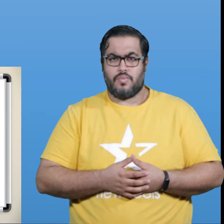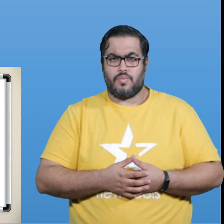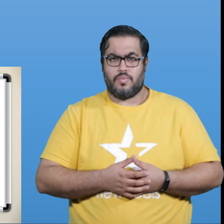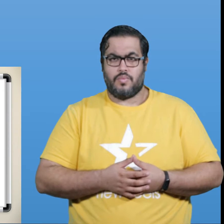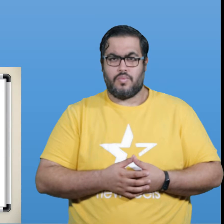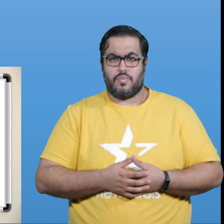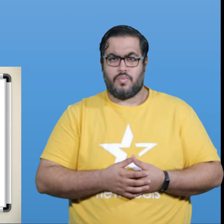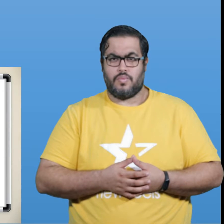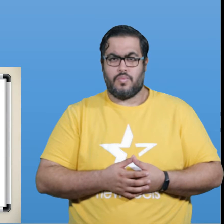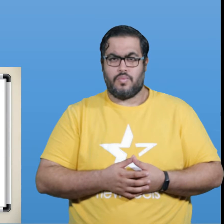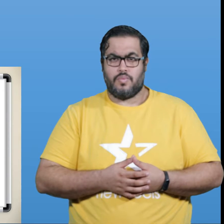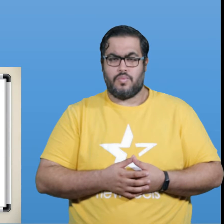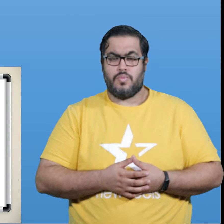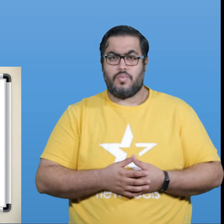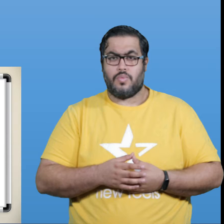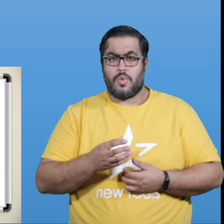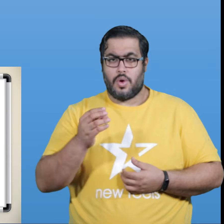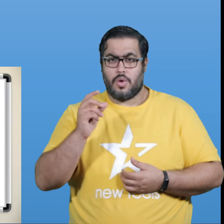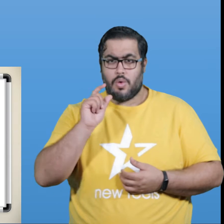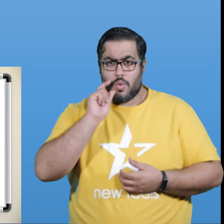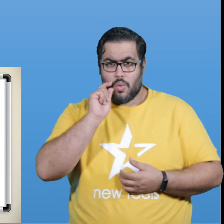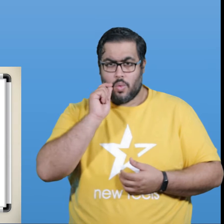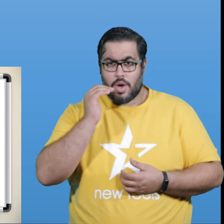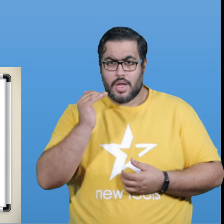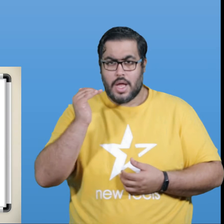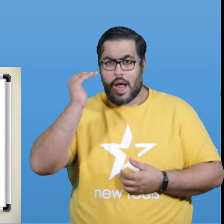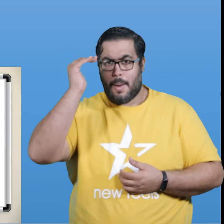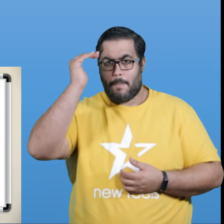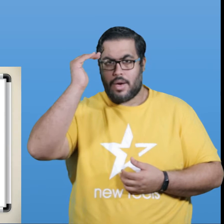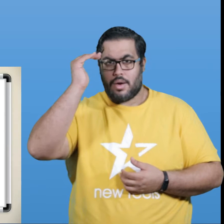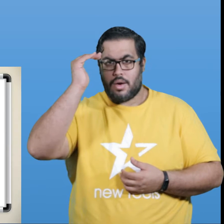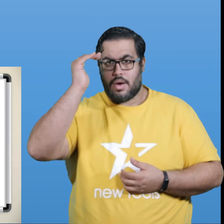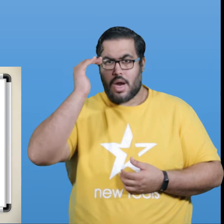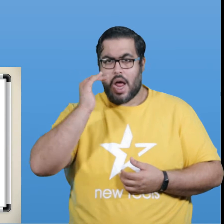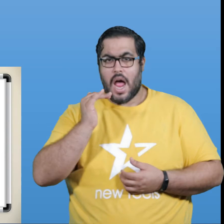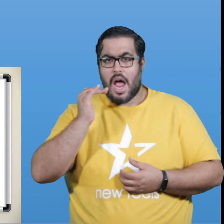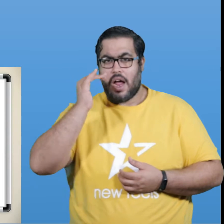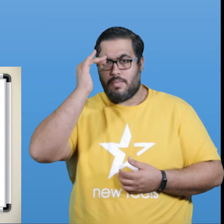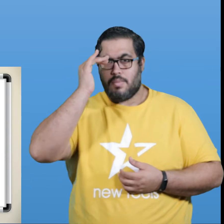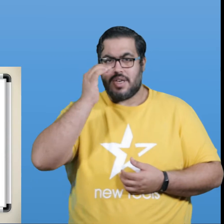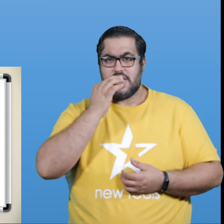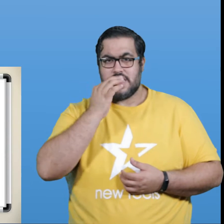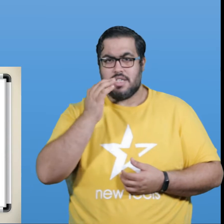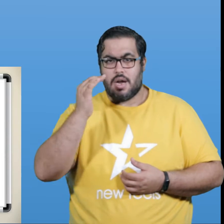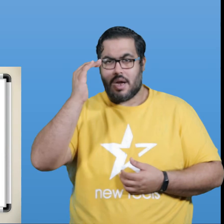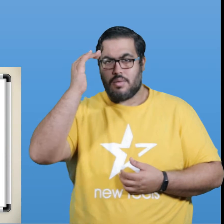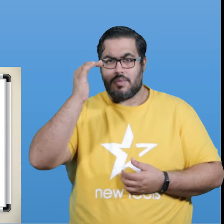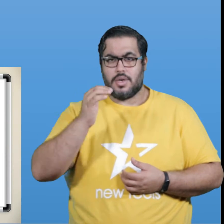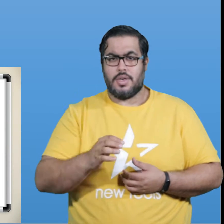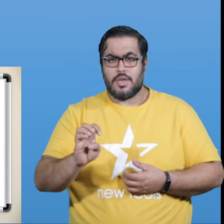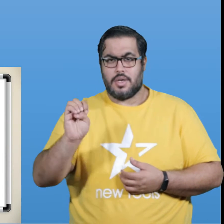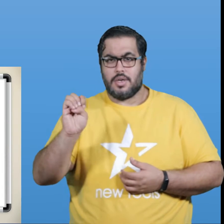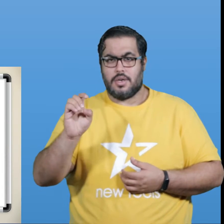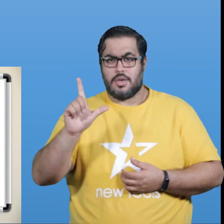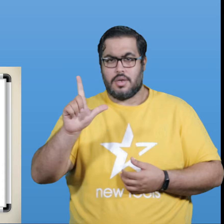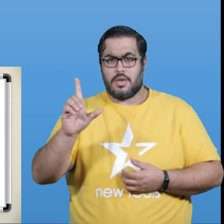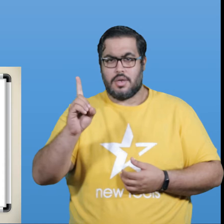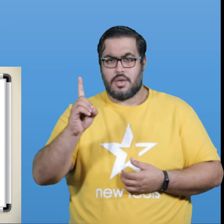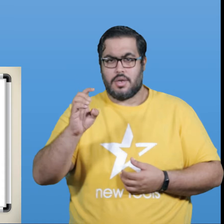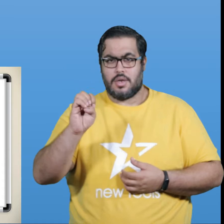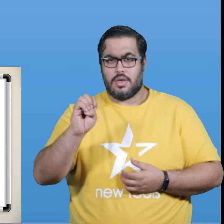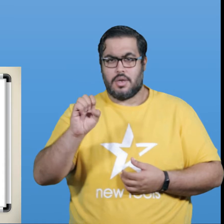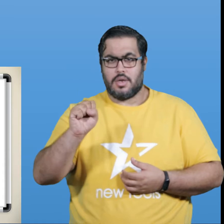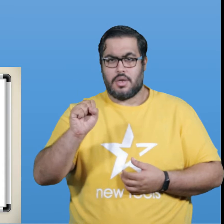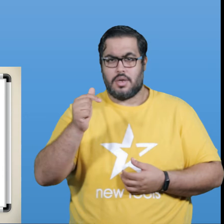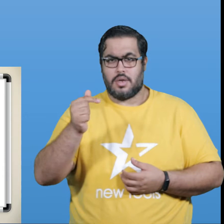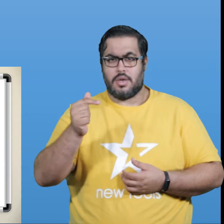An old one and a young one. So the old one is the eldest, okay? A member of a group of people, or the greatest age, or the